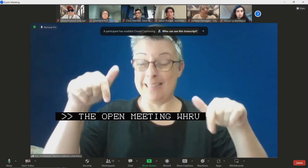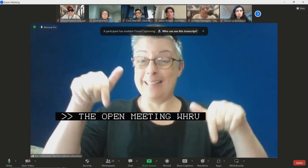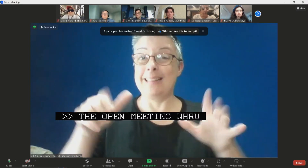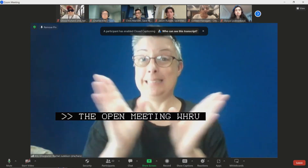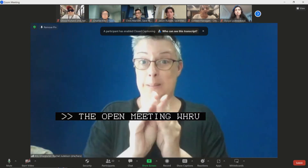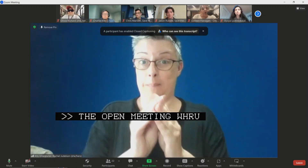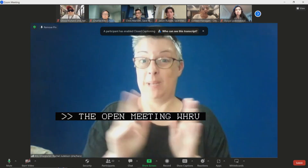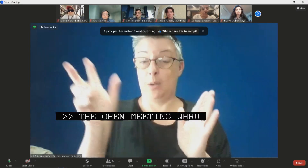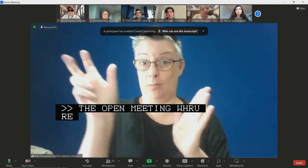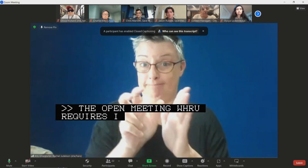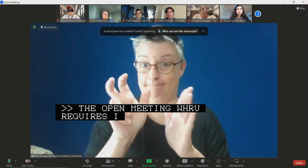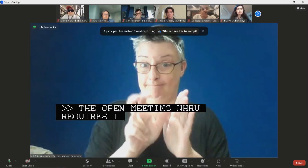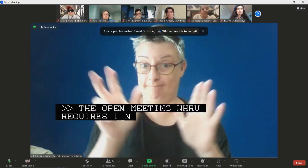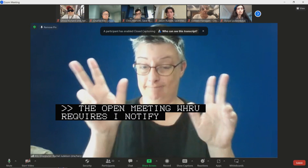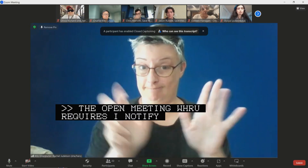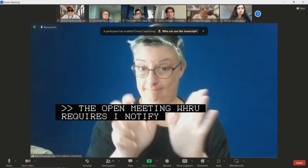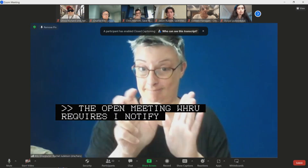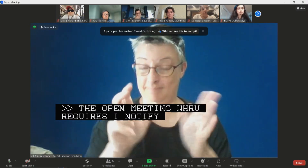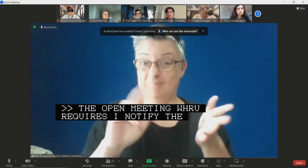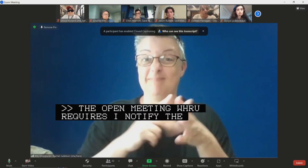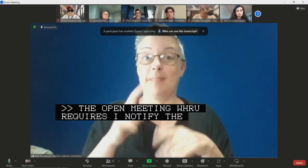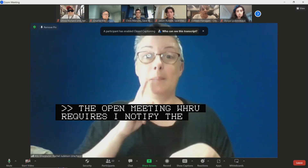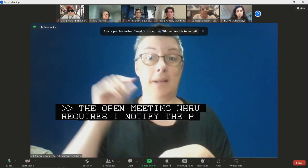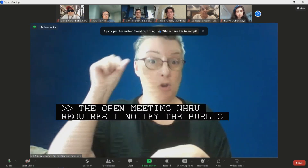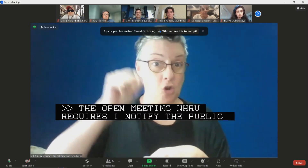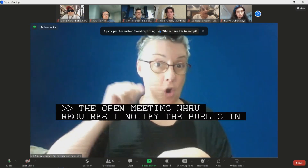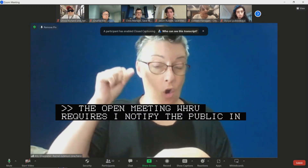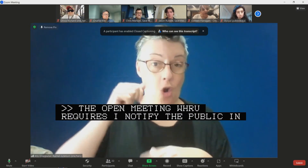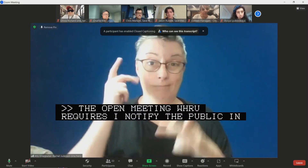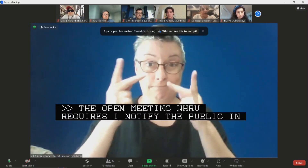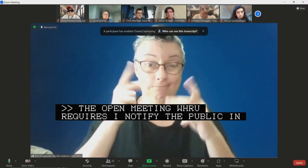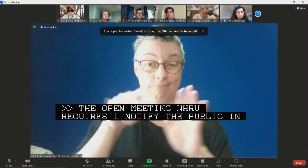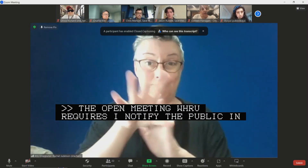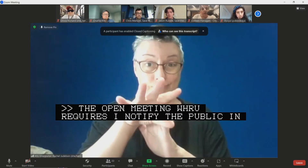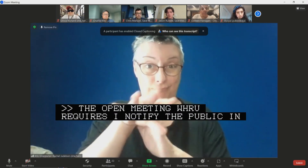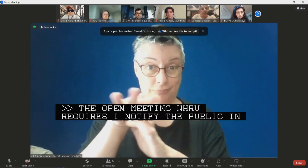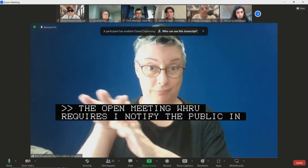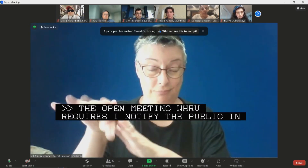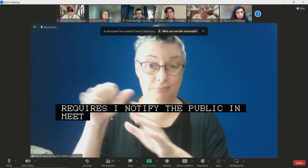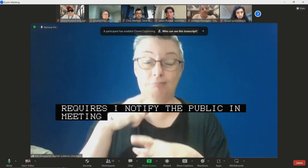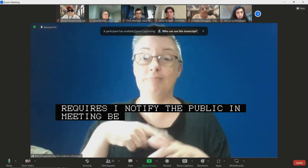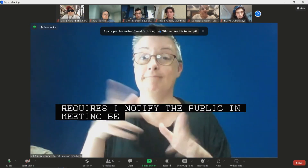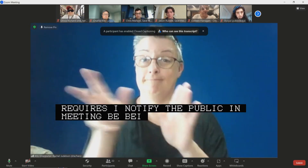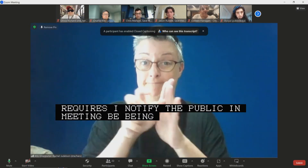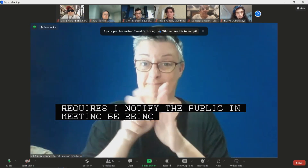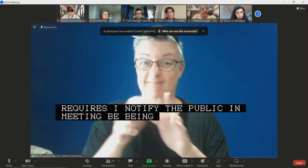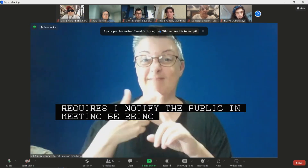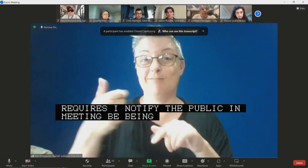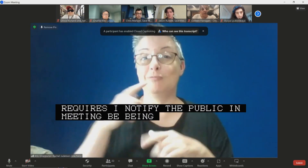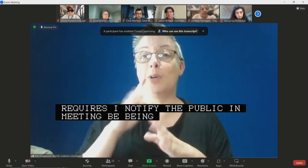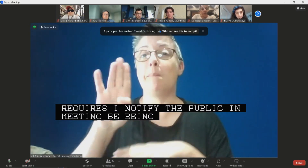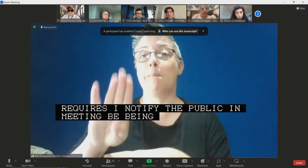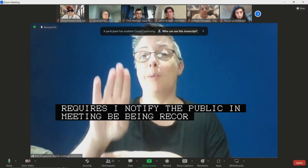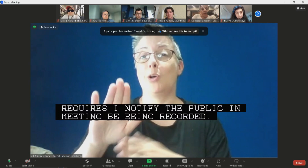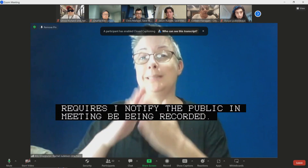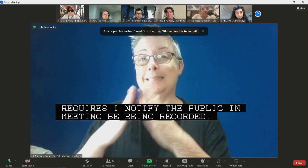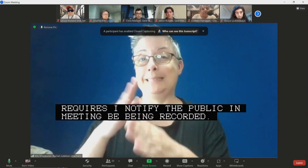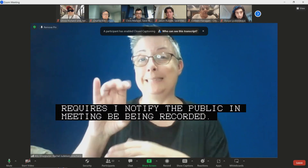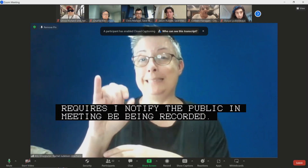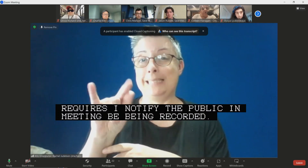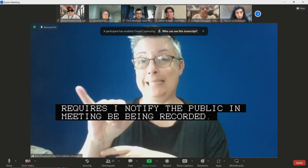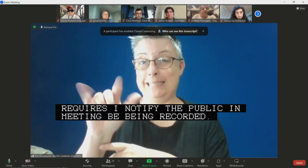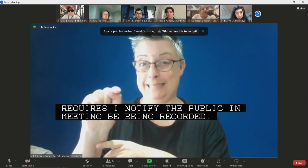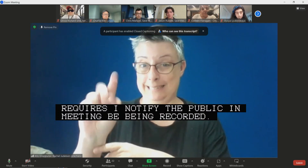aware that an audio and visual recording of this meeting is made by Boston City TV, a part of